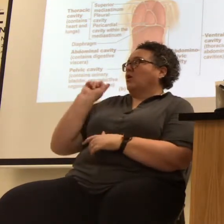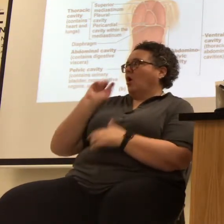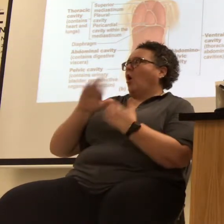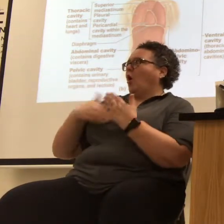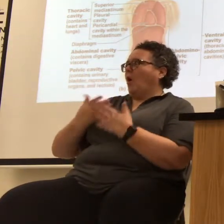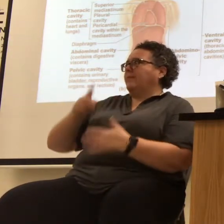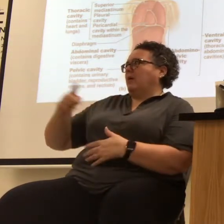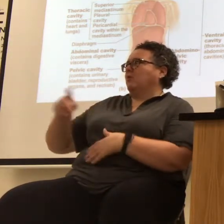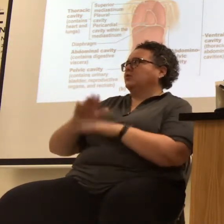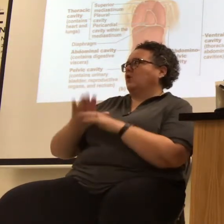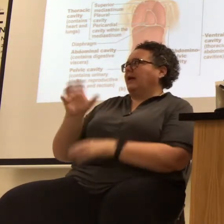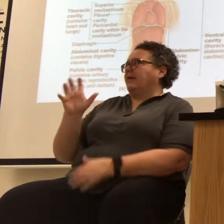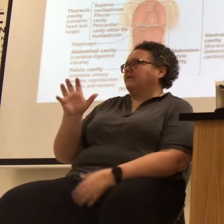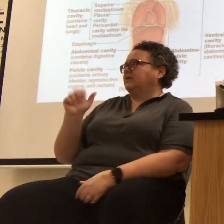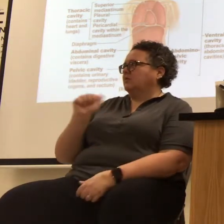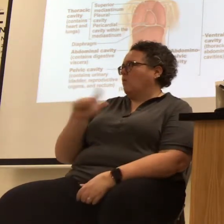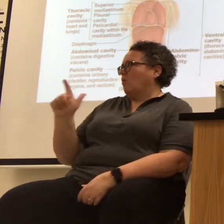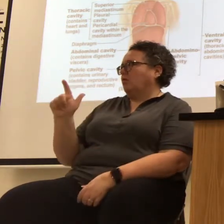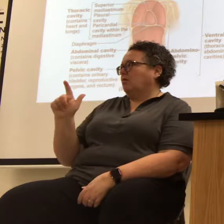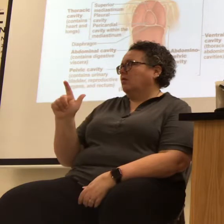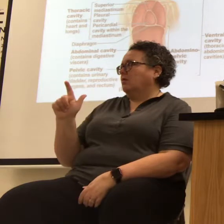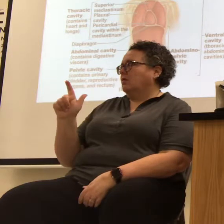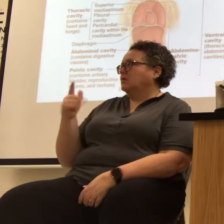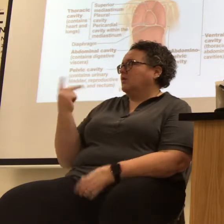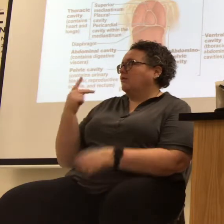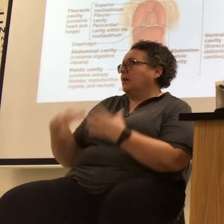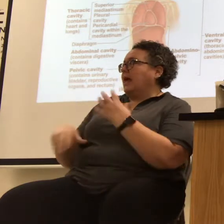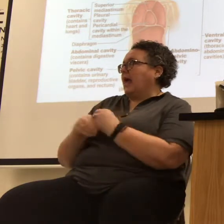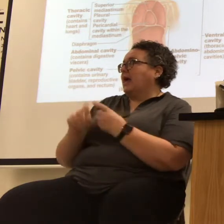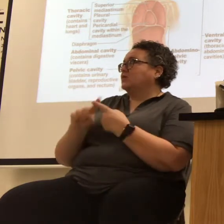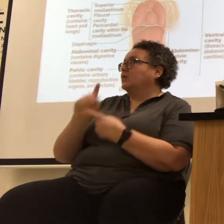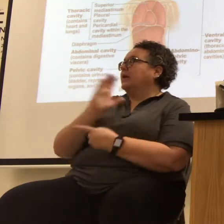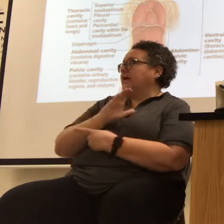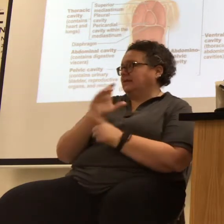cavity includes thoracic,